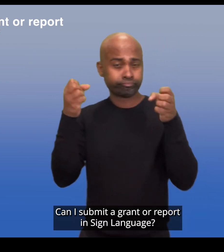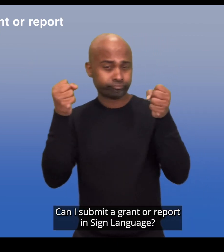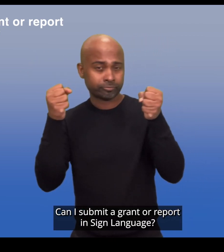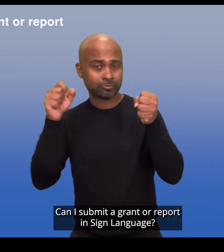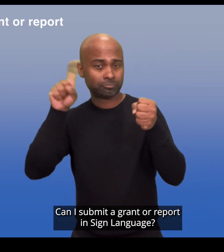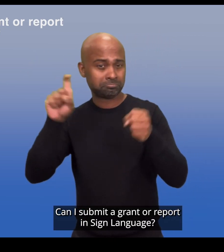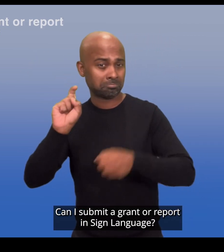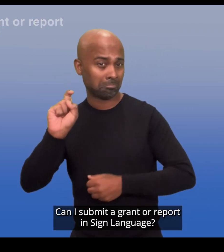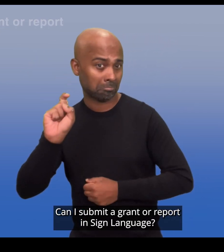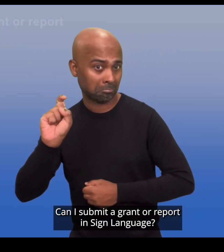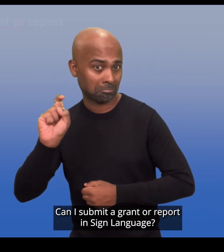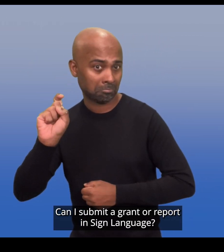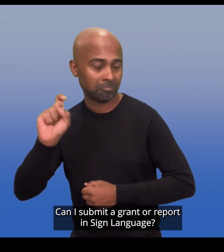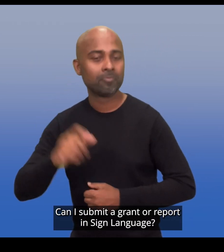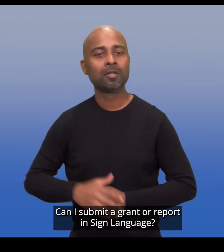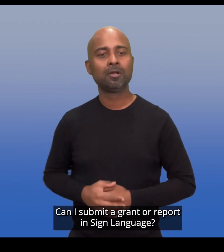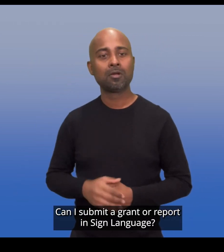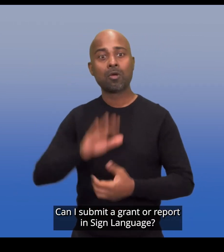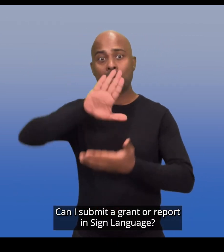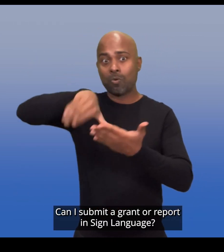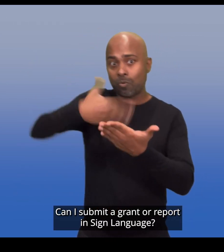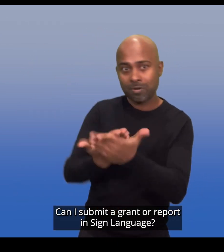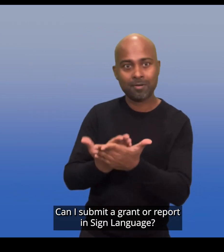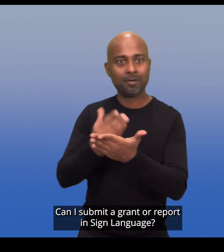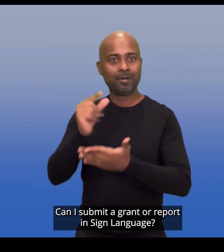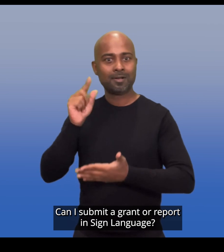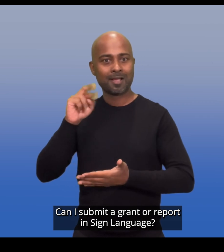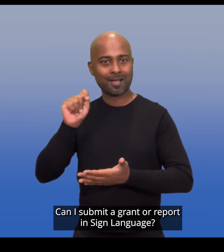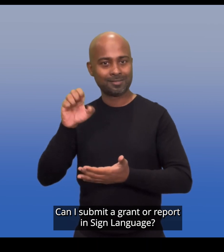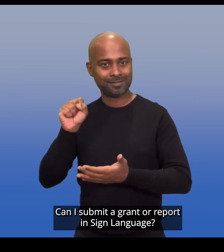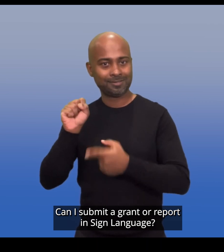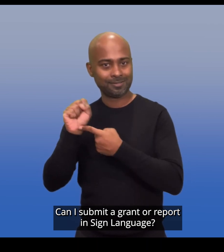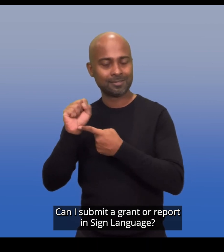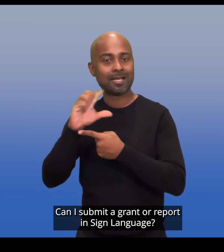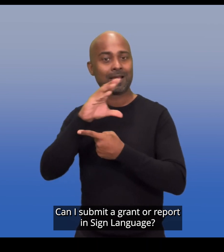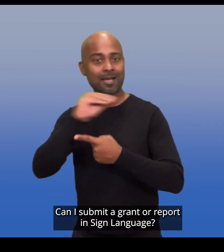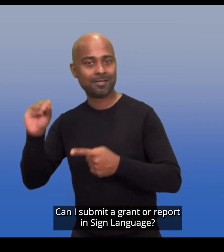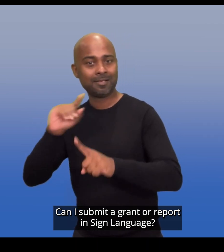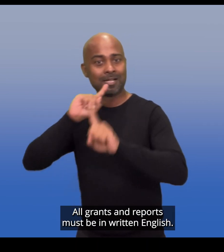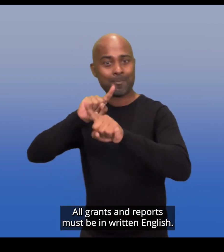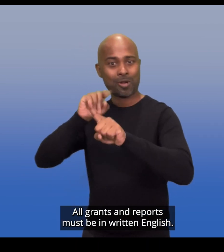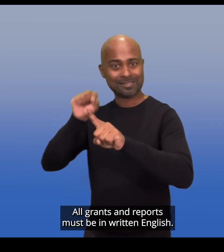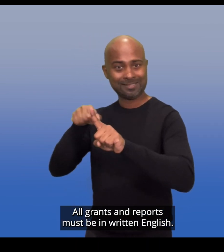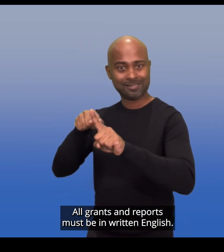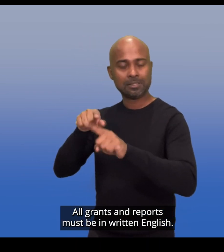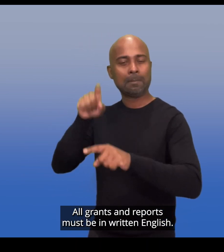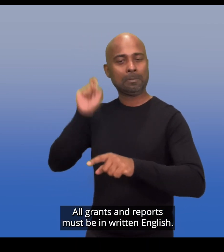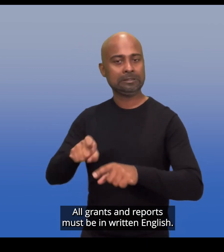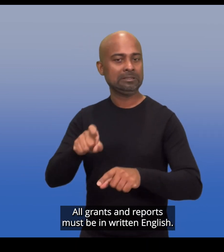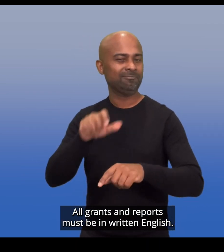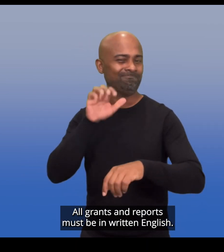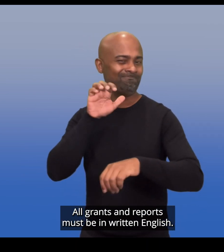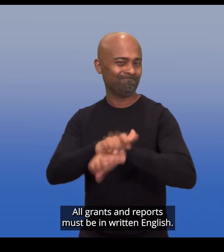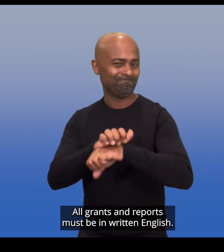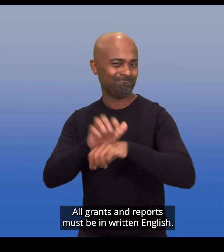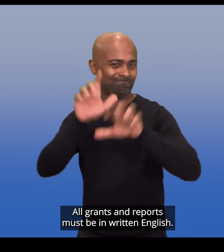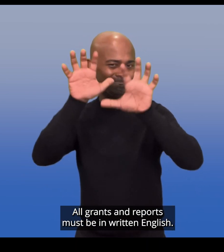Can I submit a grant or report in sign language? All grants and reports must be in